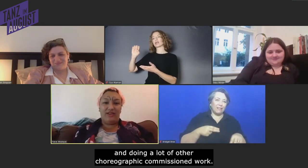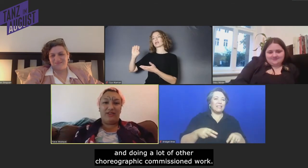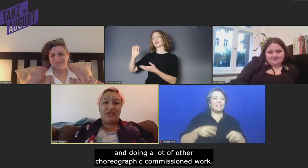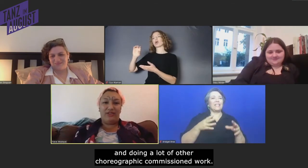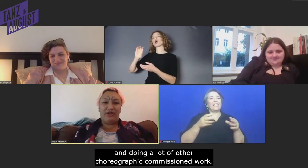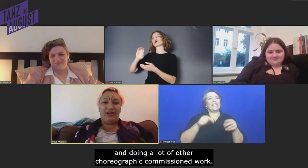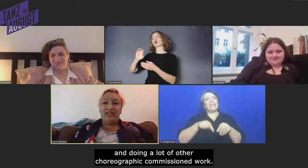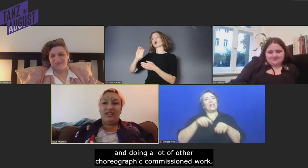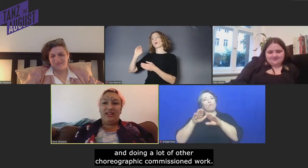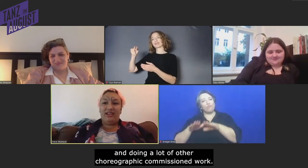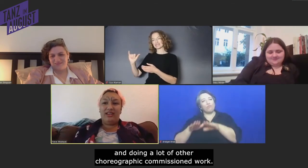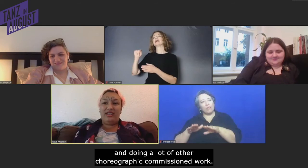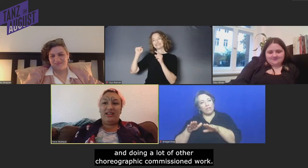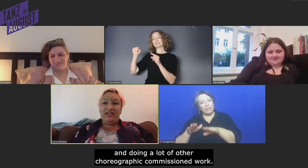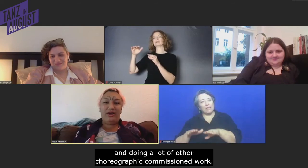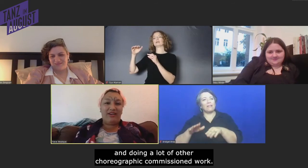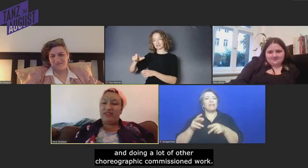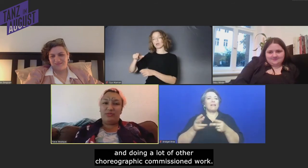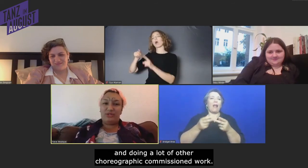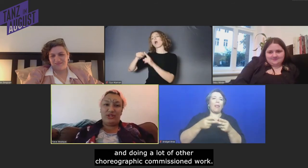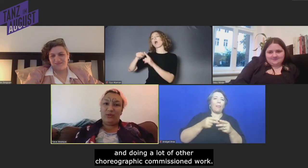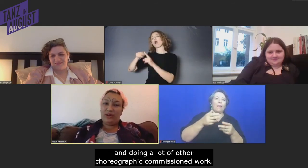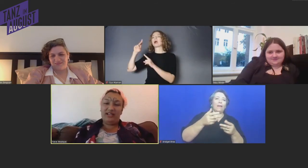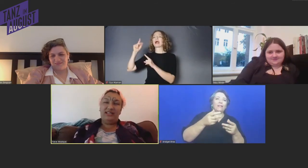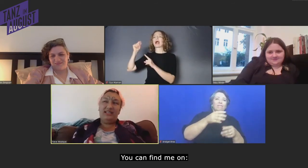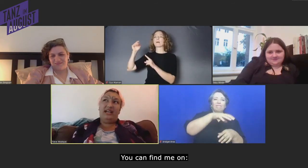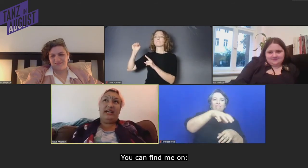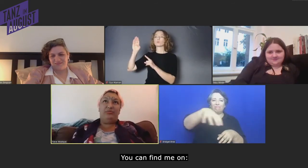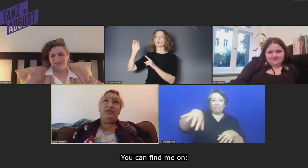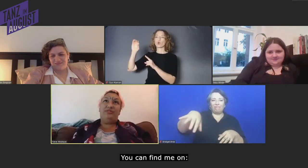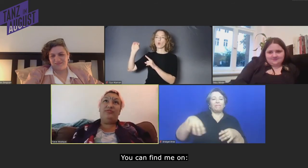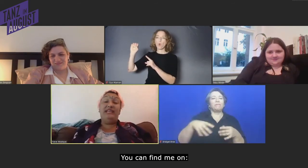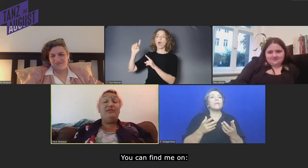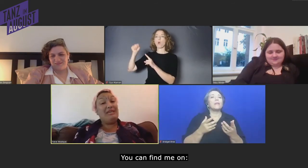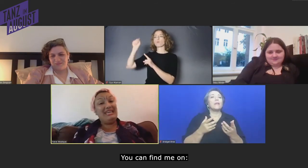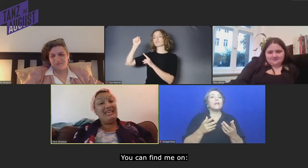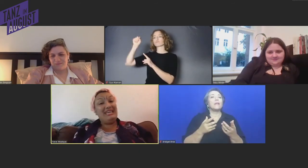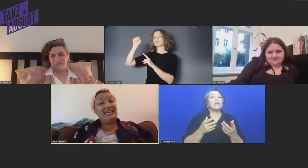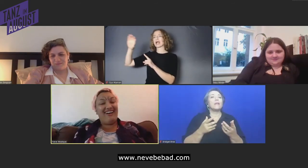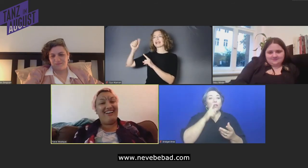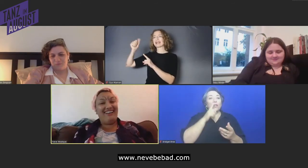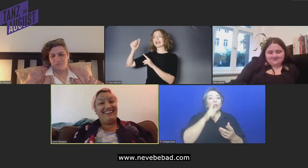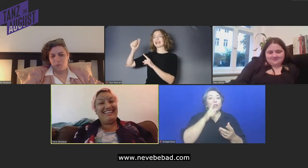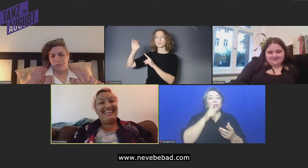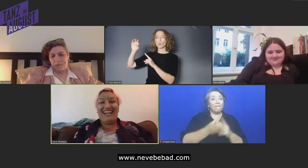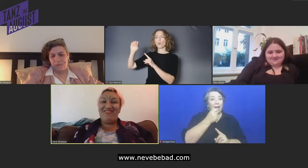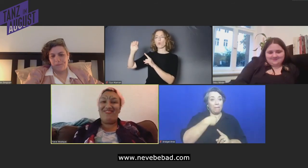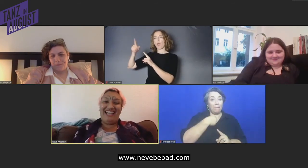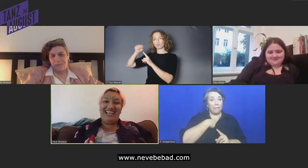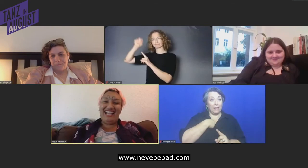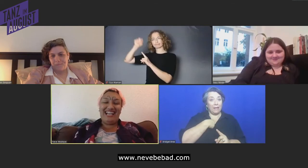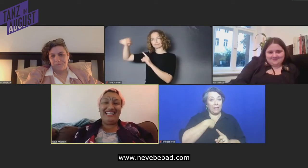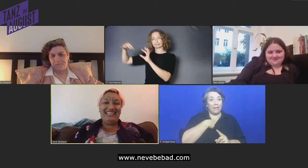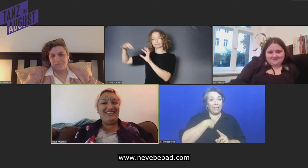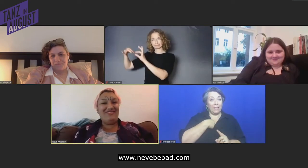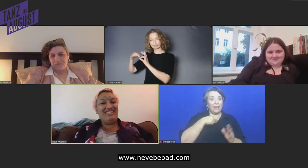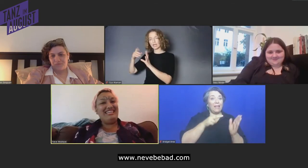lot of other choreographic commissioning work. You can find me on Neve,